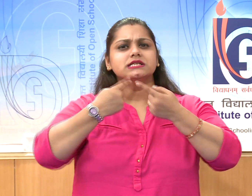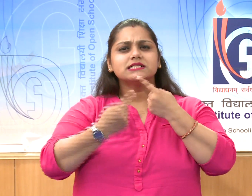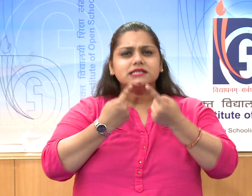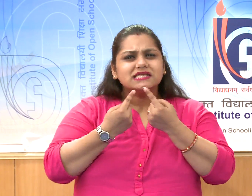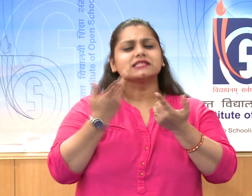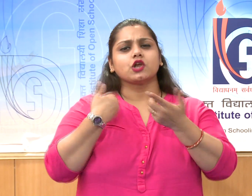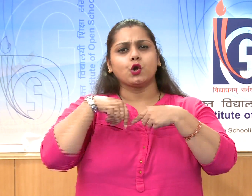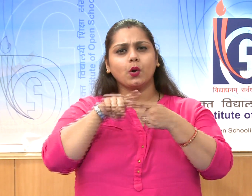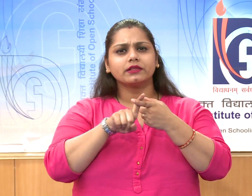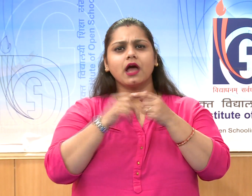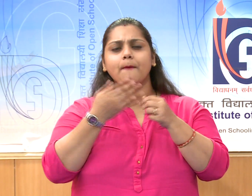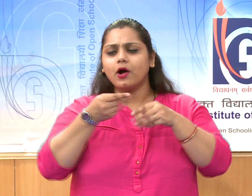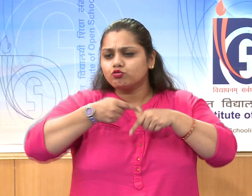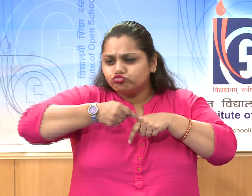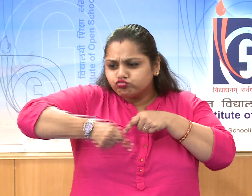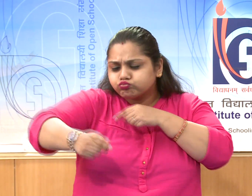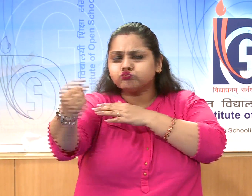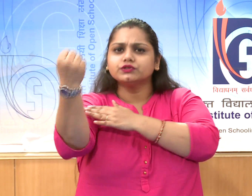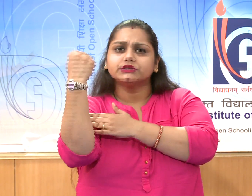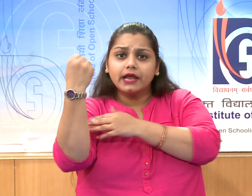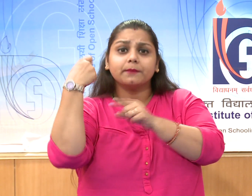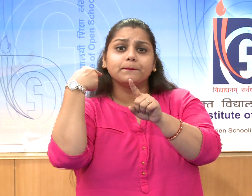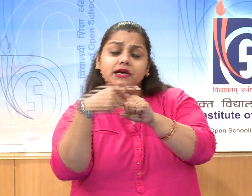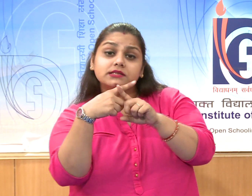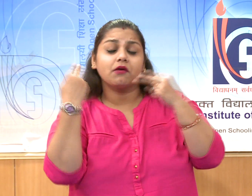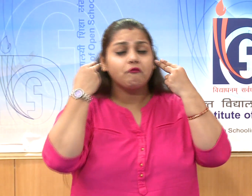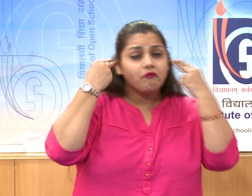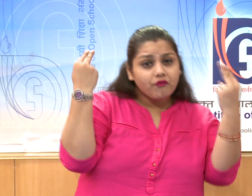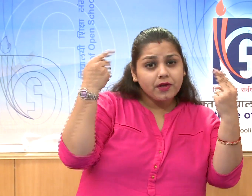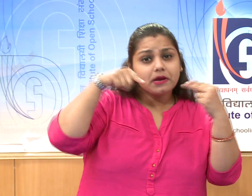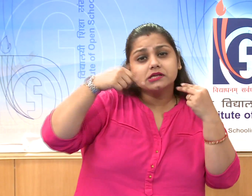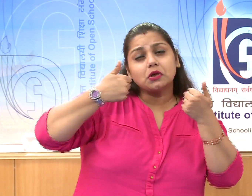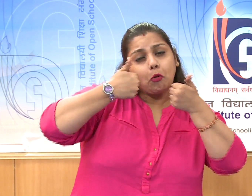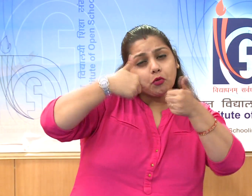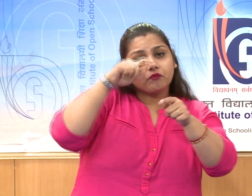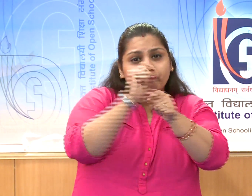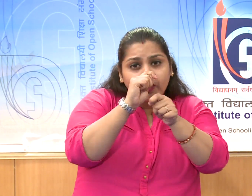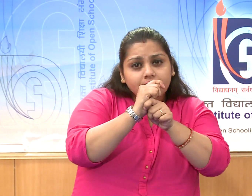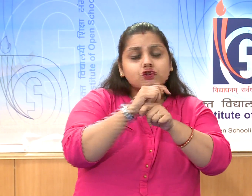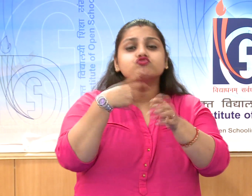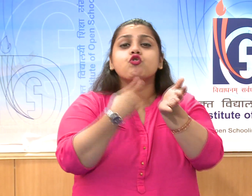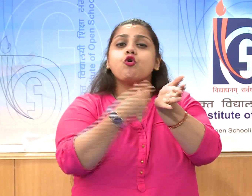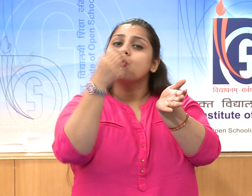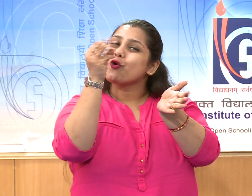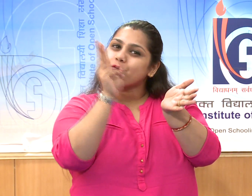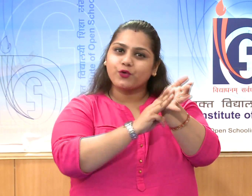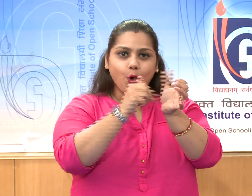about the strength and greatness of the Roman civilization.